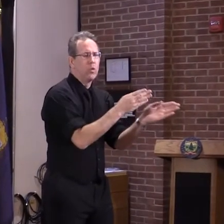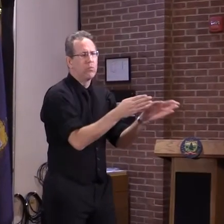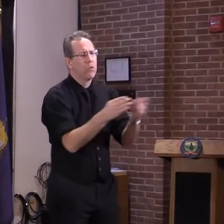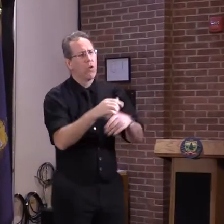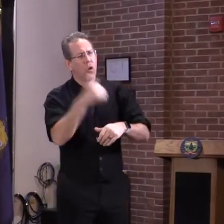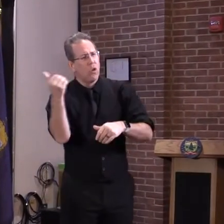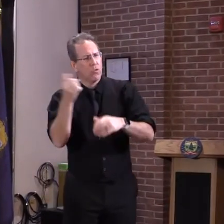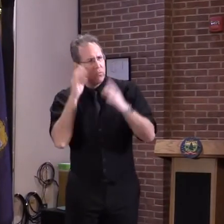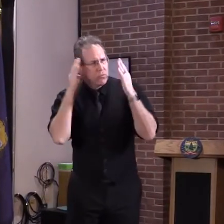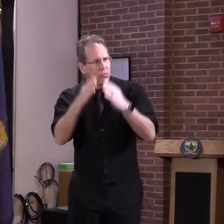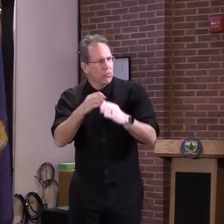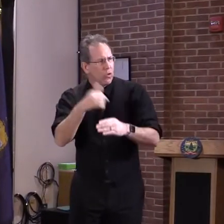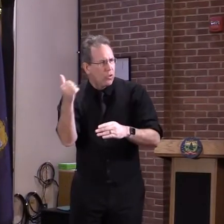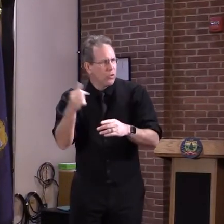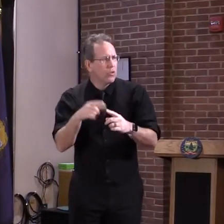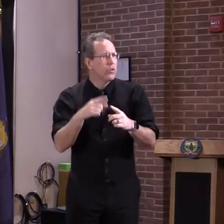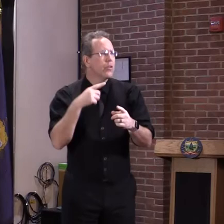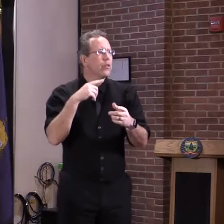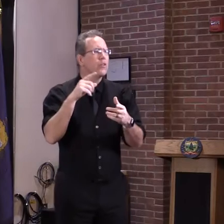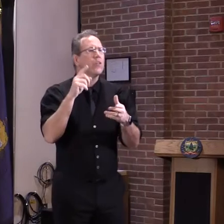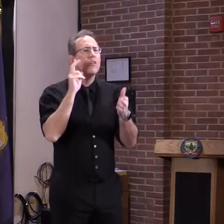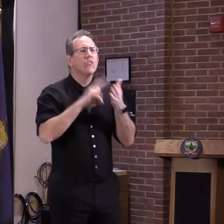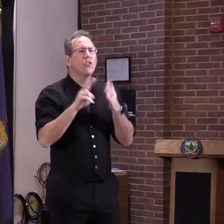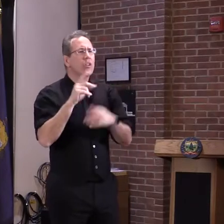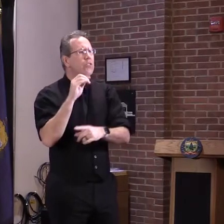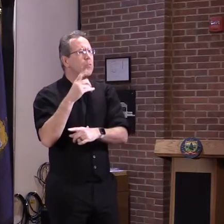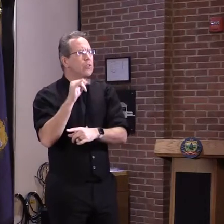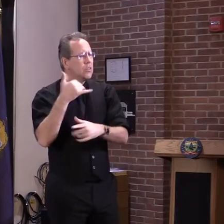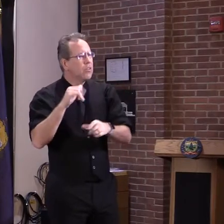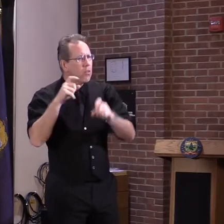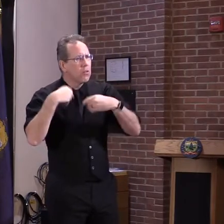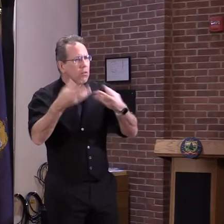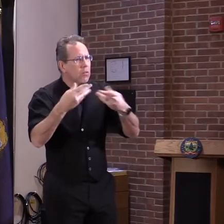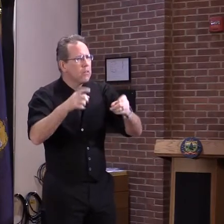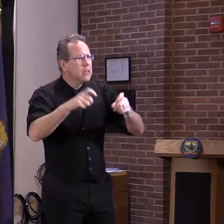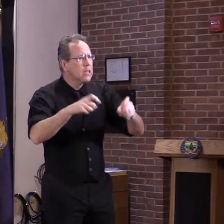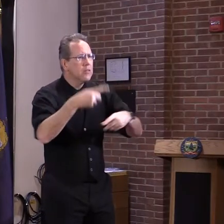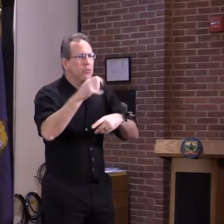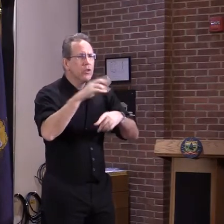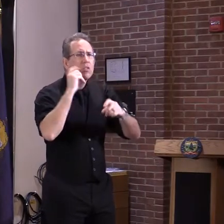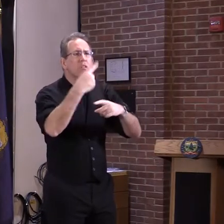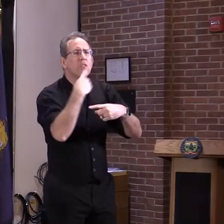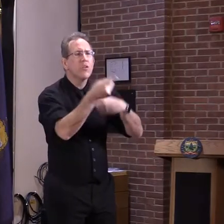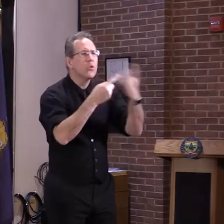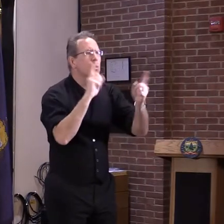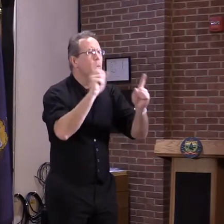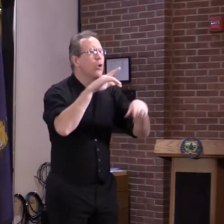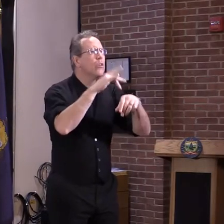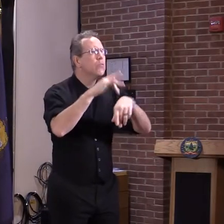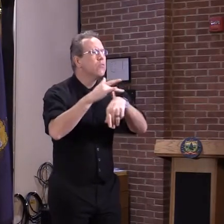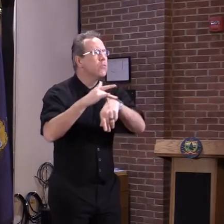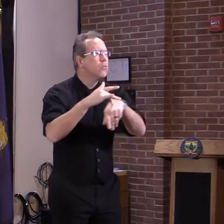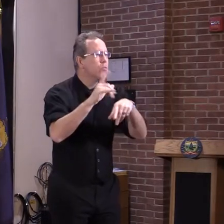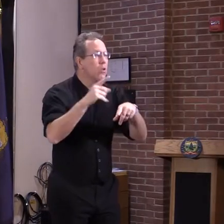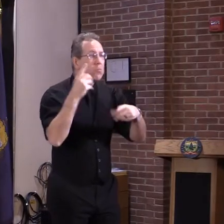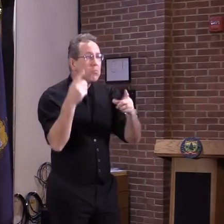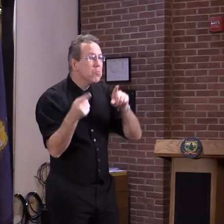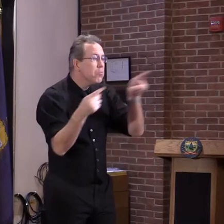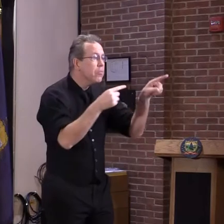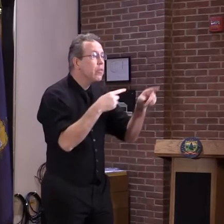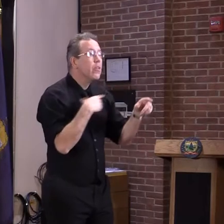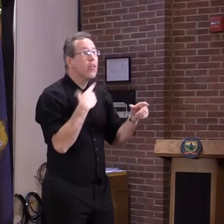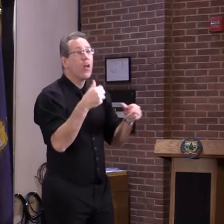still reasons to get PCR testing that require a PCR test, whether it's international travel or some other